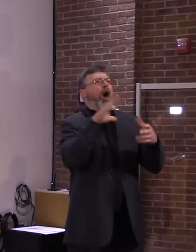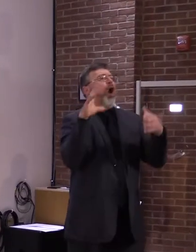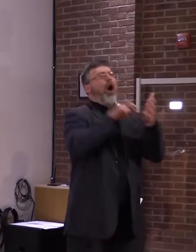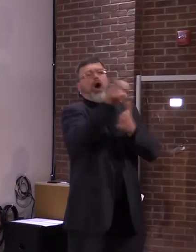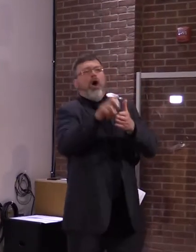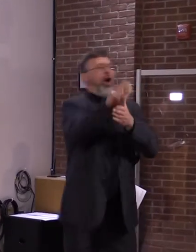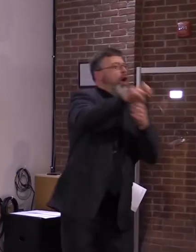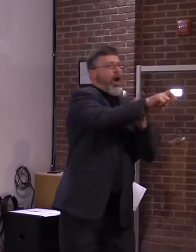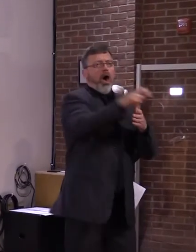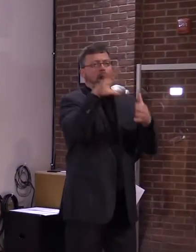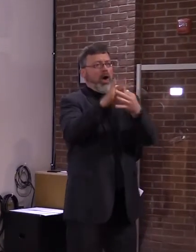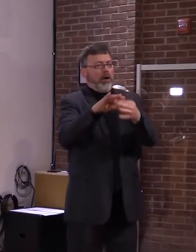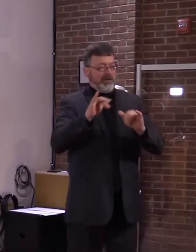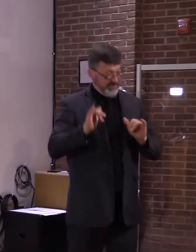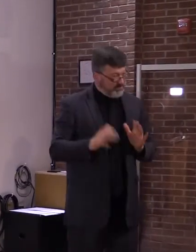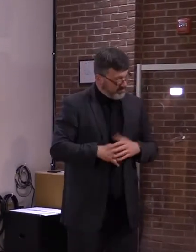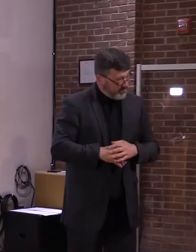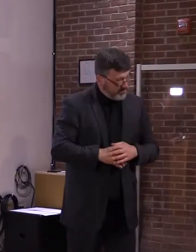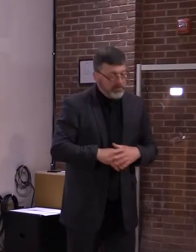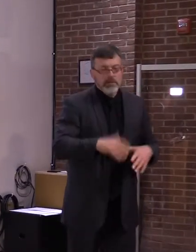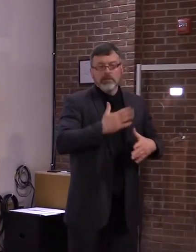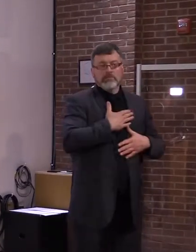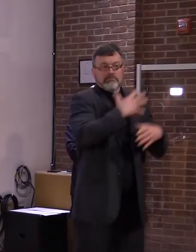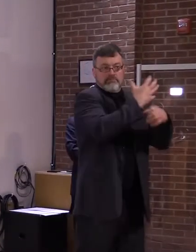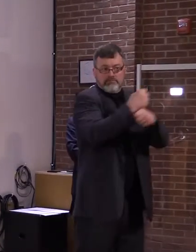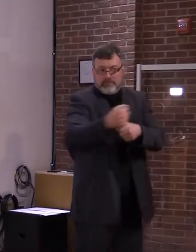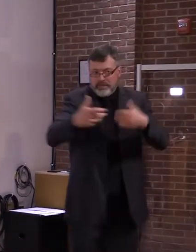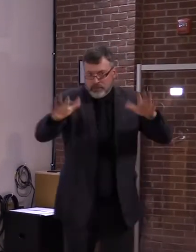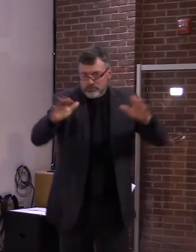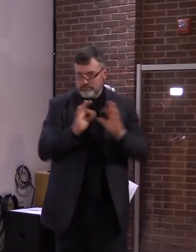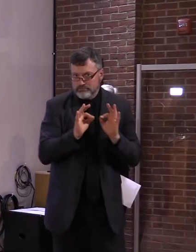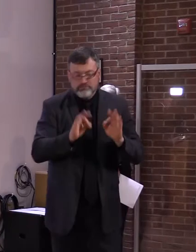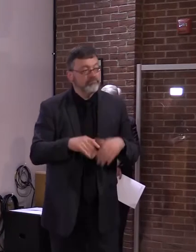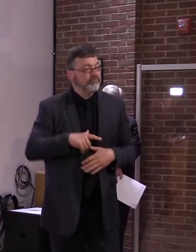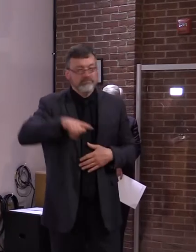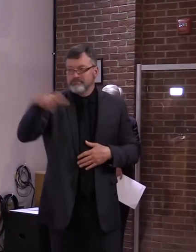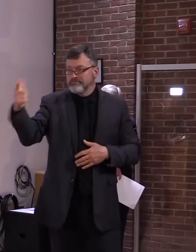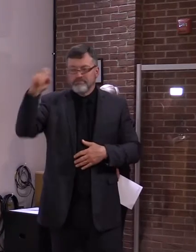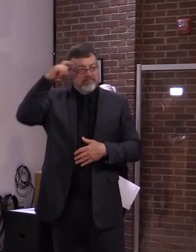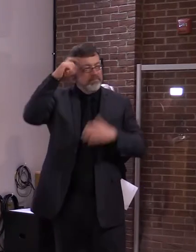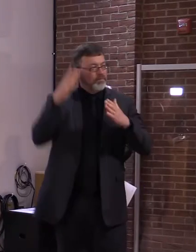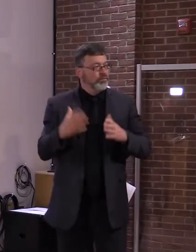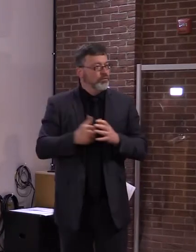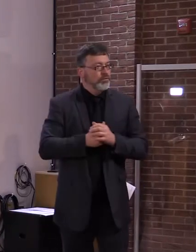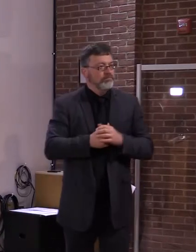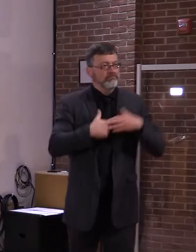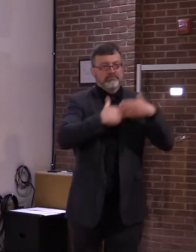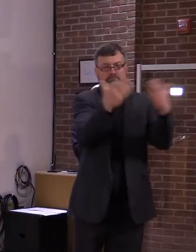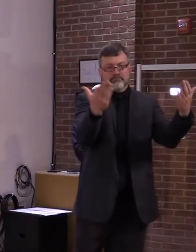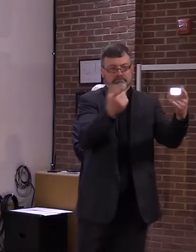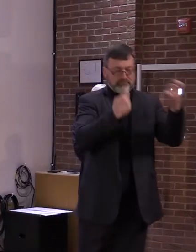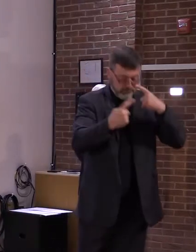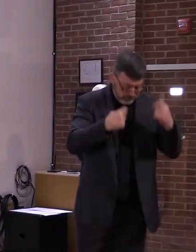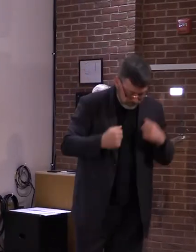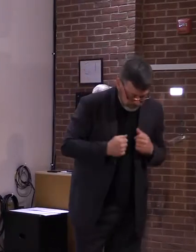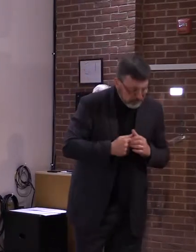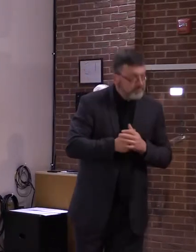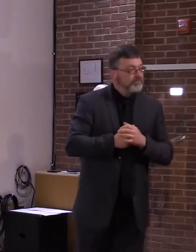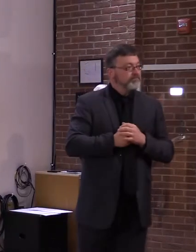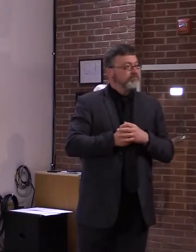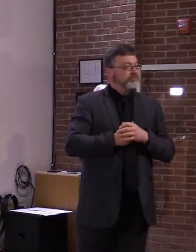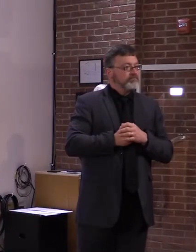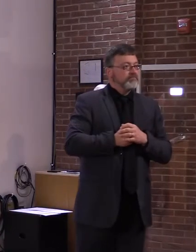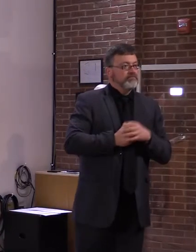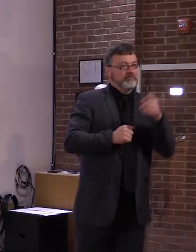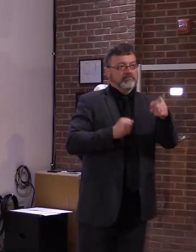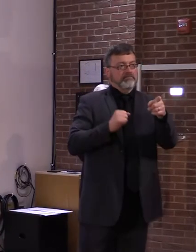Thank you, Dr. Levine. We'll now open it up to questions. Starting with Calvin Cutler, Channel 3. Thank you, Governor. So can you talk a